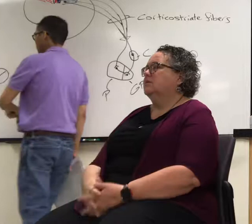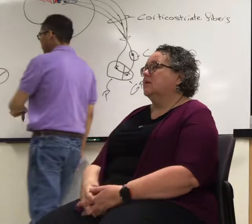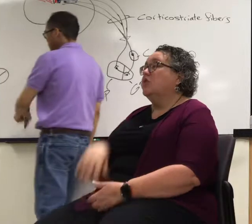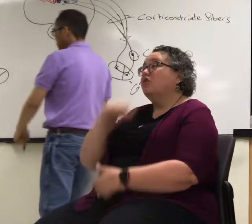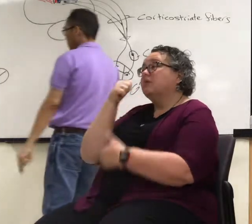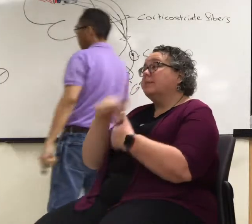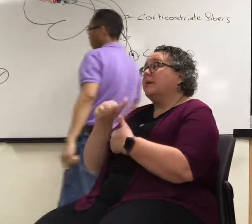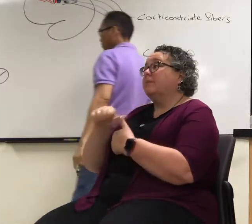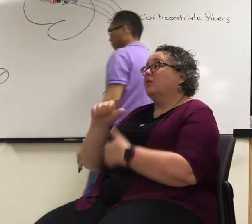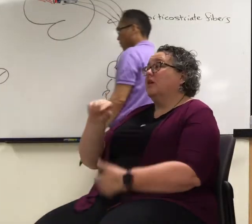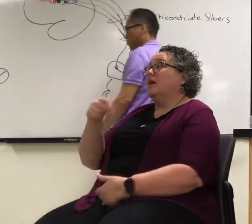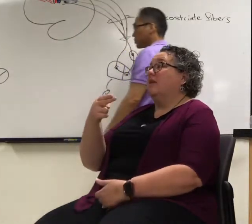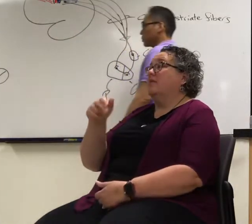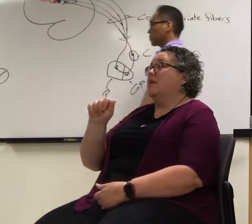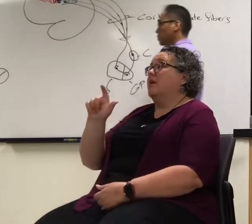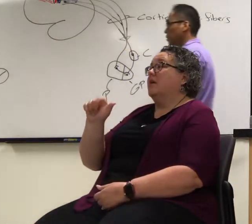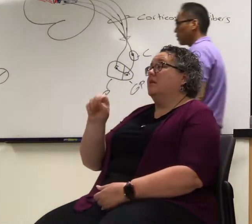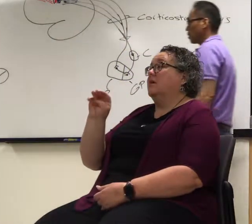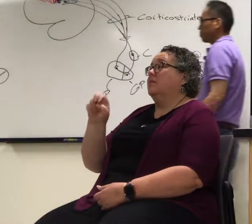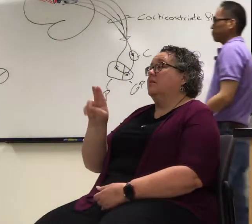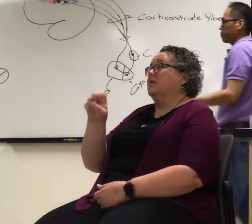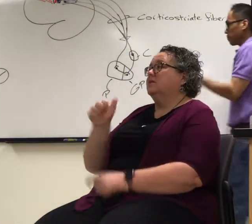Remember, the thalamus is composed of those